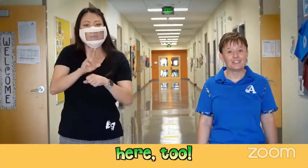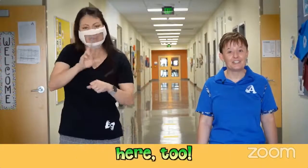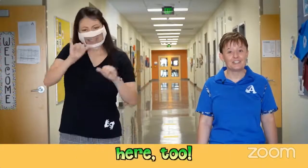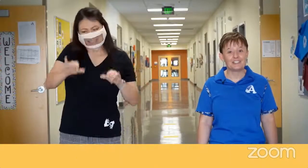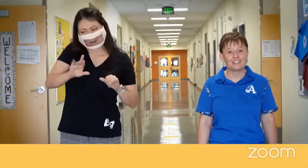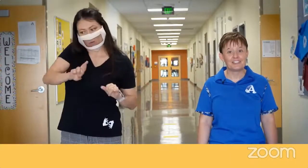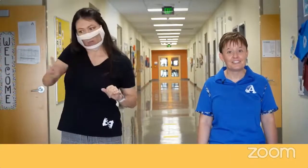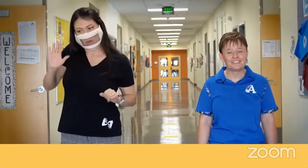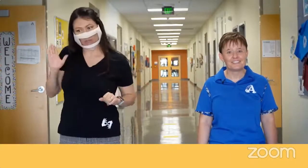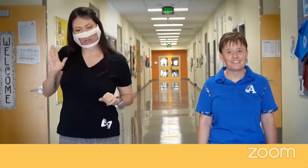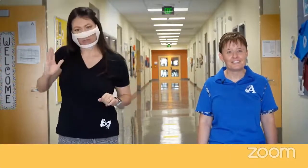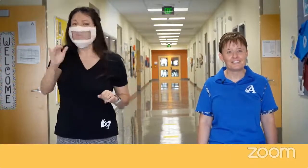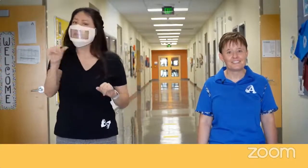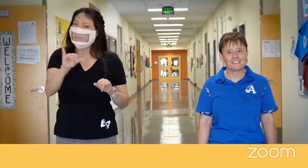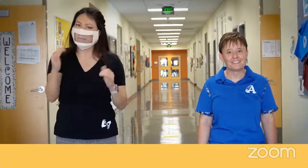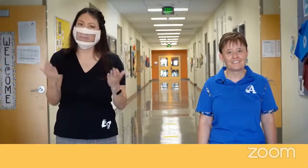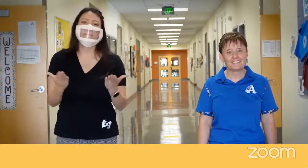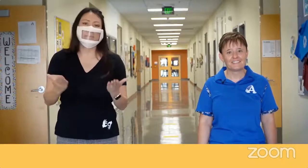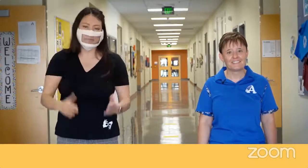too.